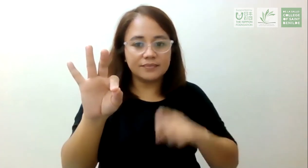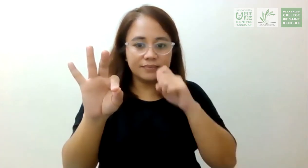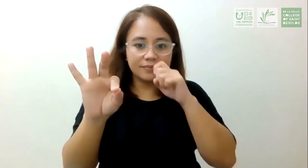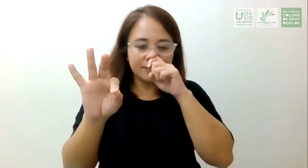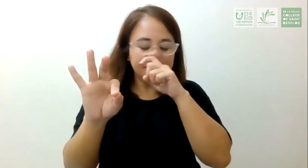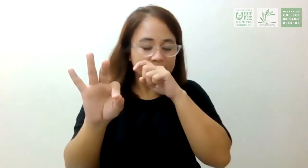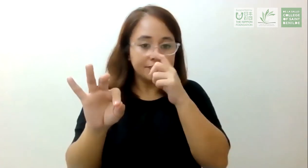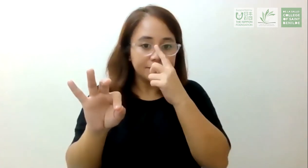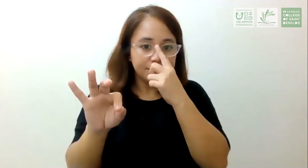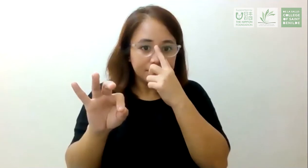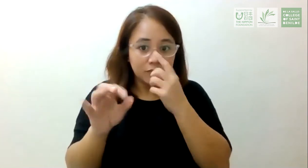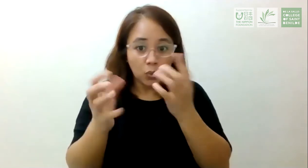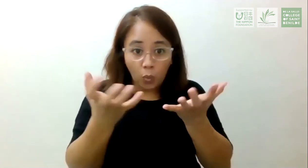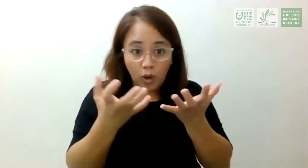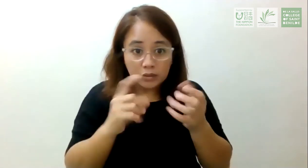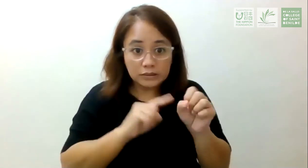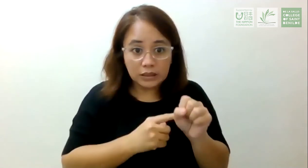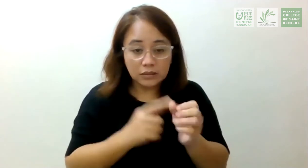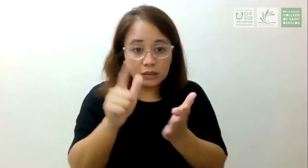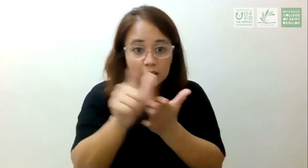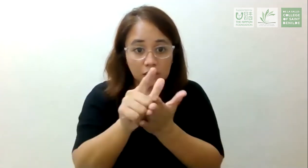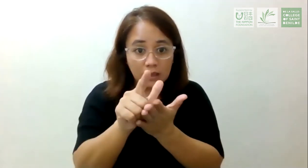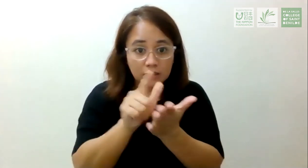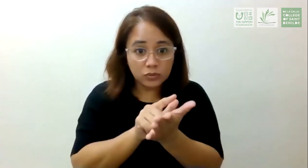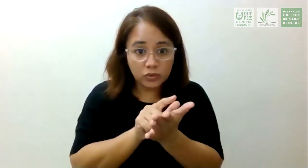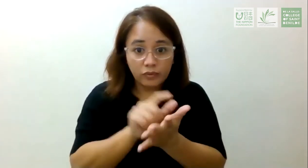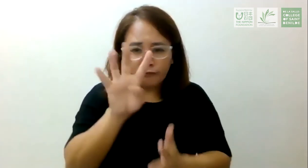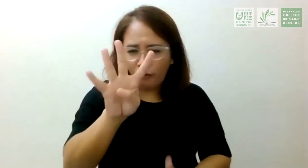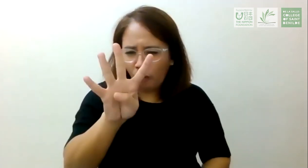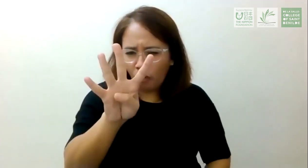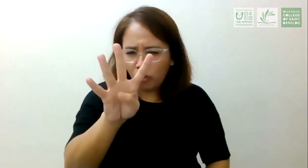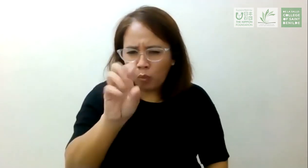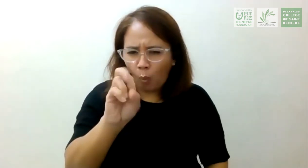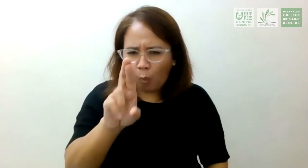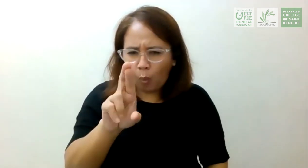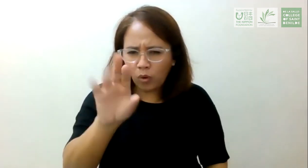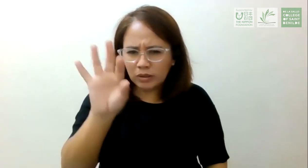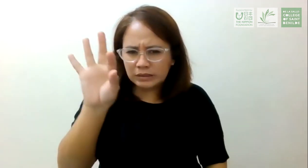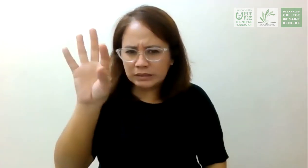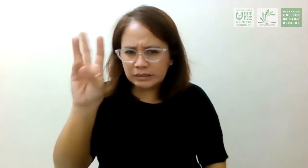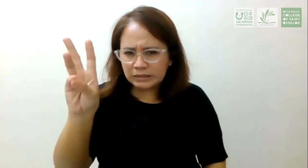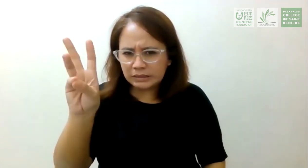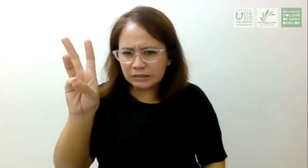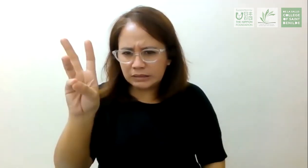start with lesson 4 or 6? We can change, but.